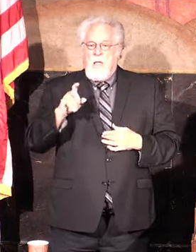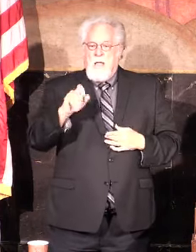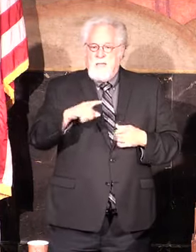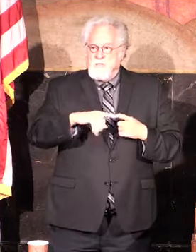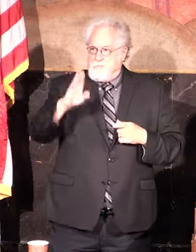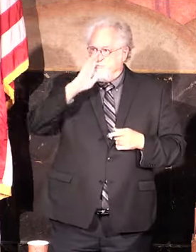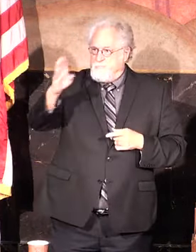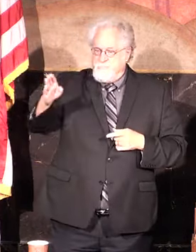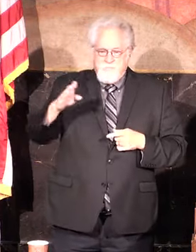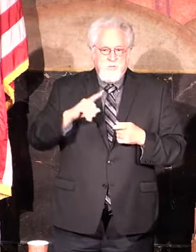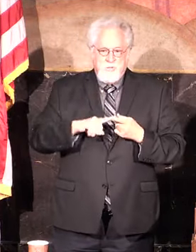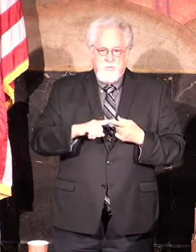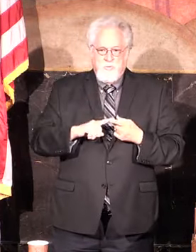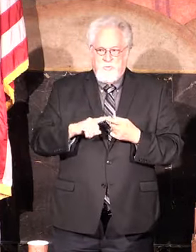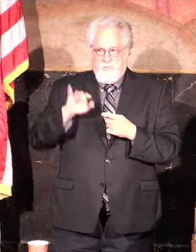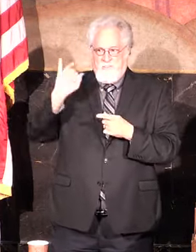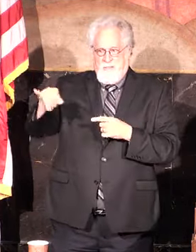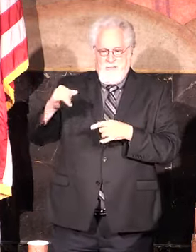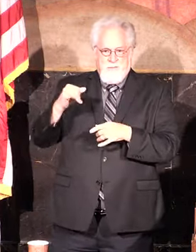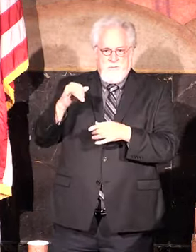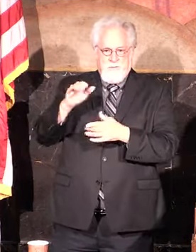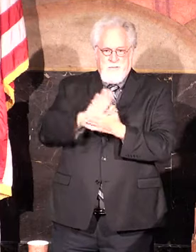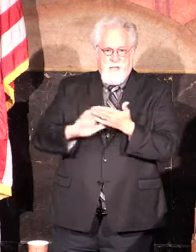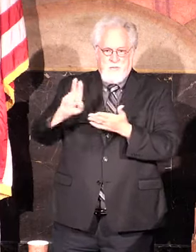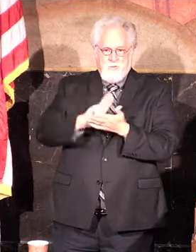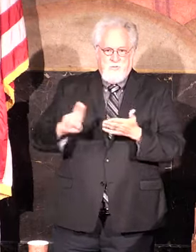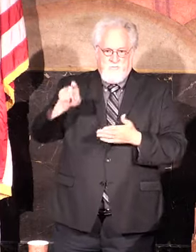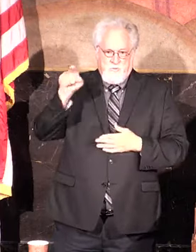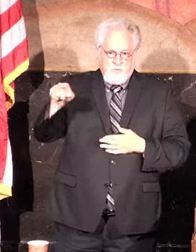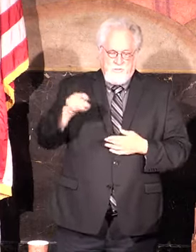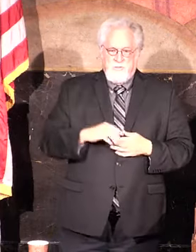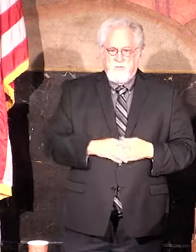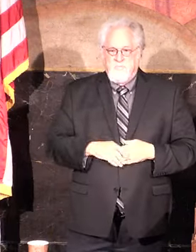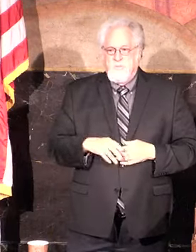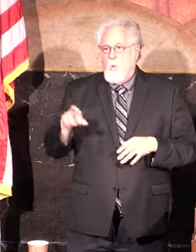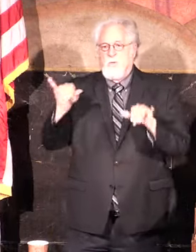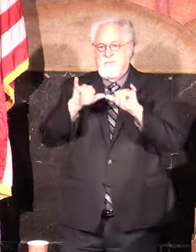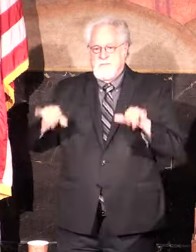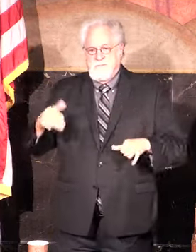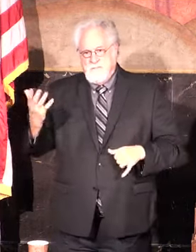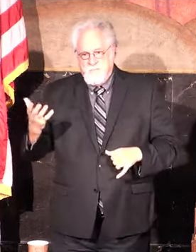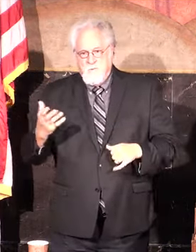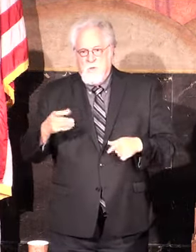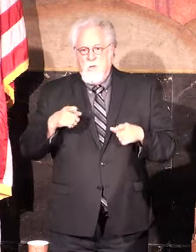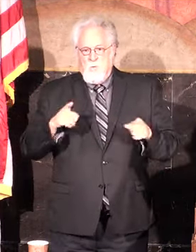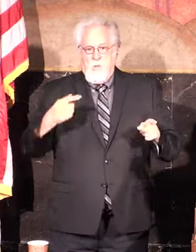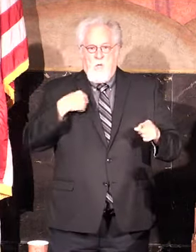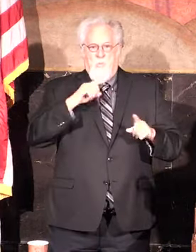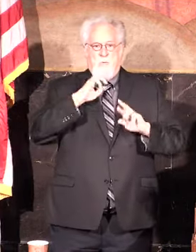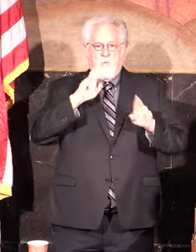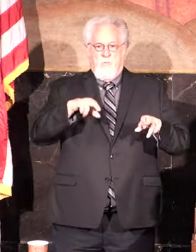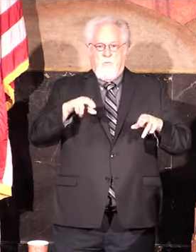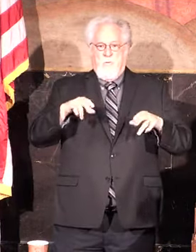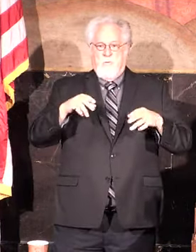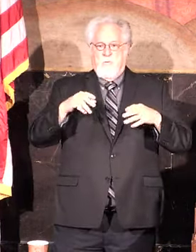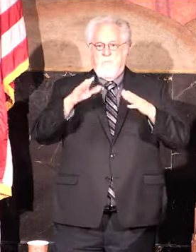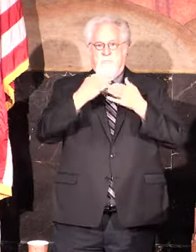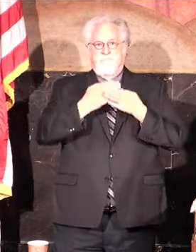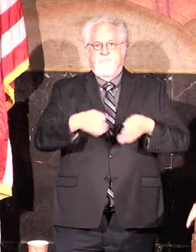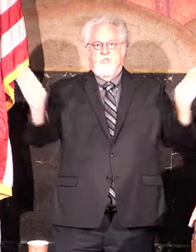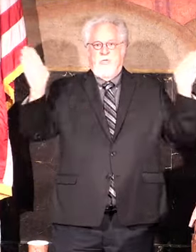direct those questions to the particular systems or universities while we just report the universal numbers.